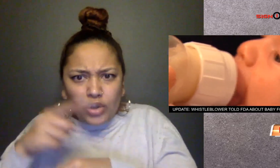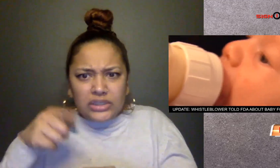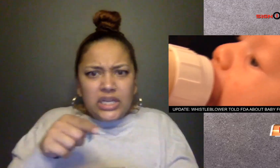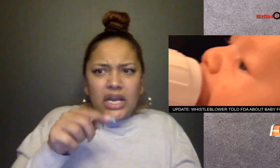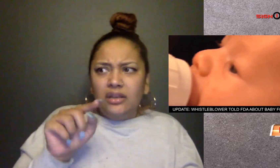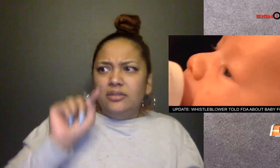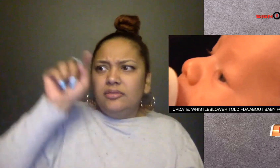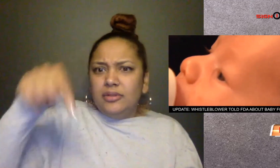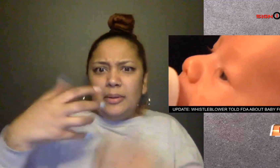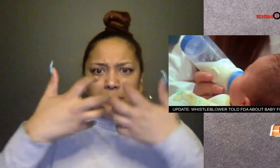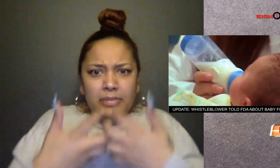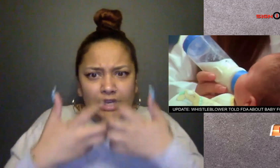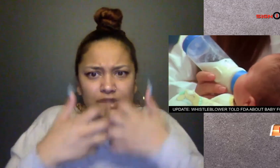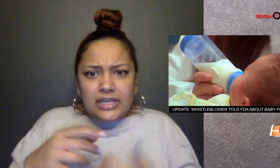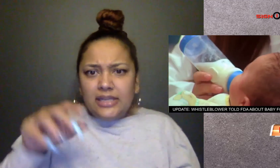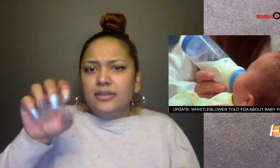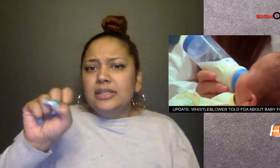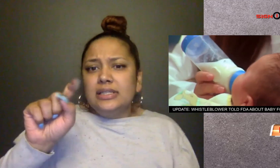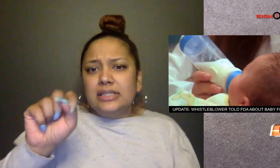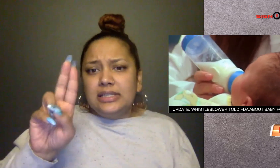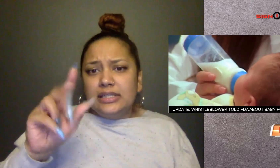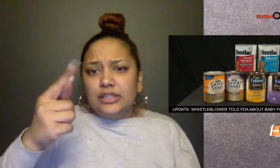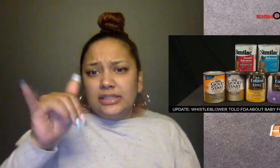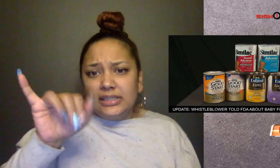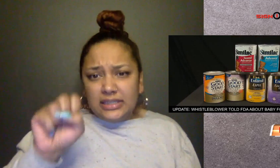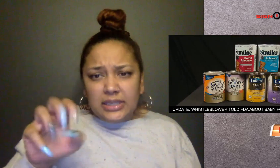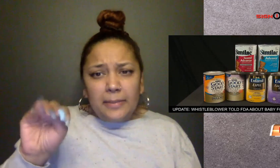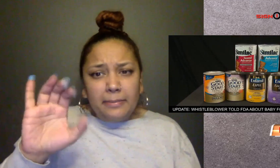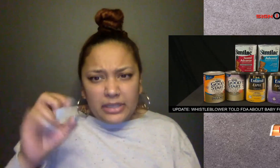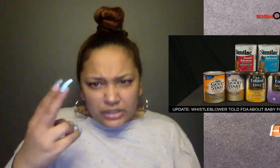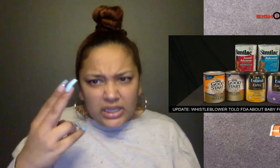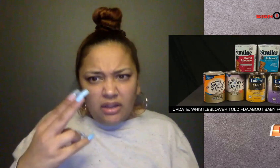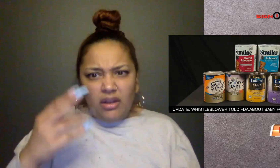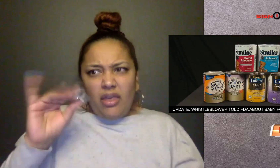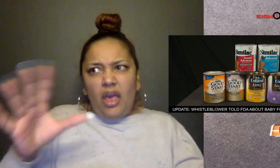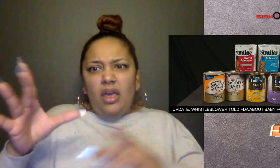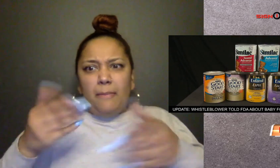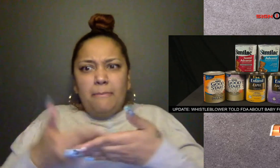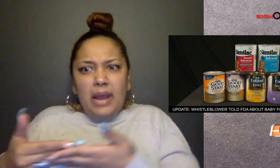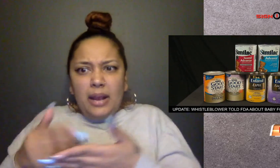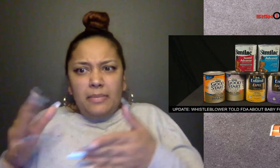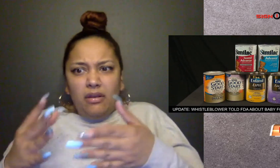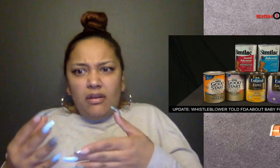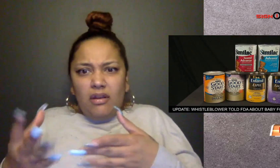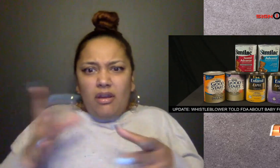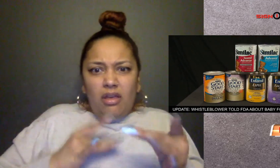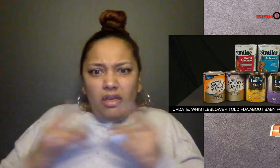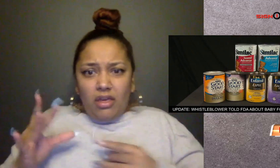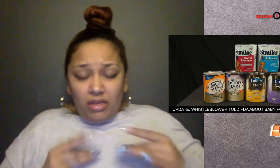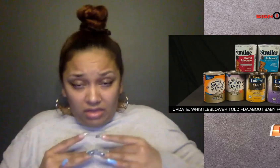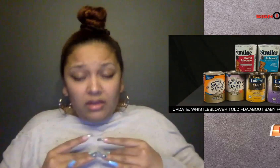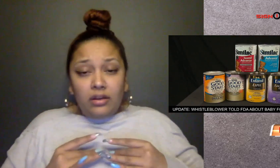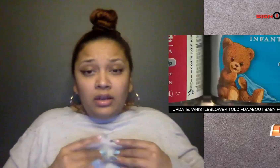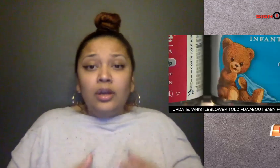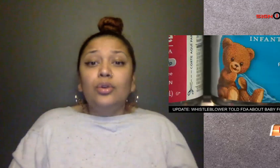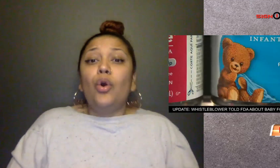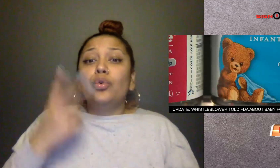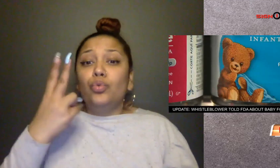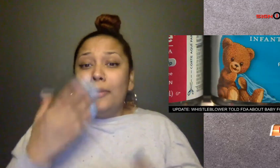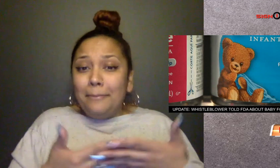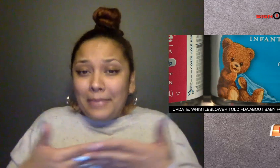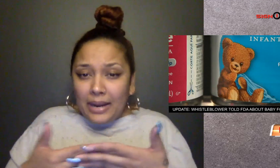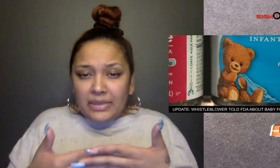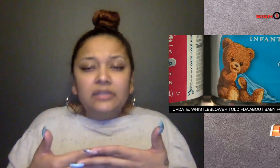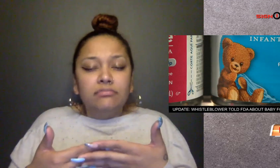Abbott Nutrition announced the recall after products from the company's facility in Sturgis Michigan were linked to